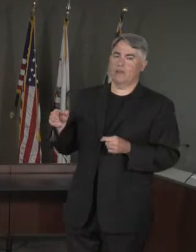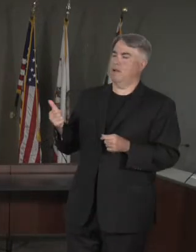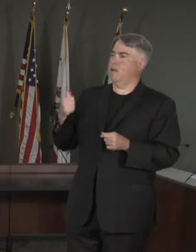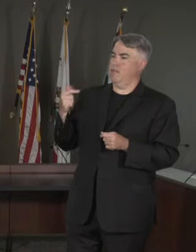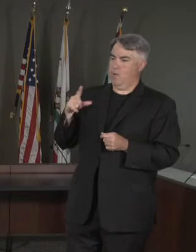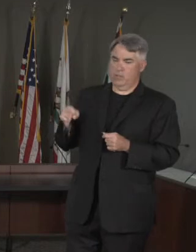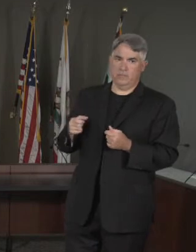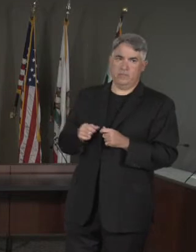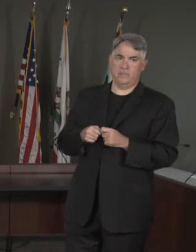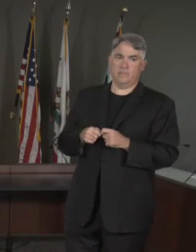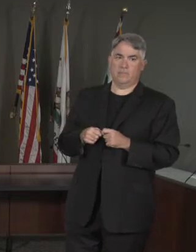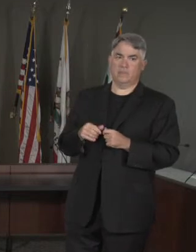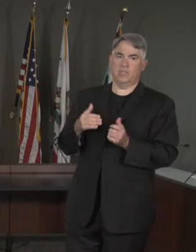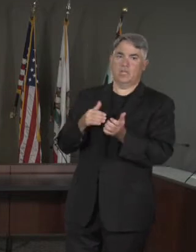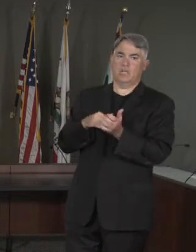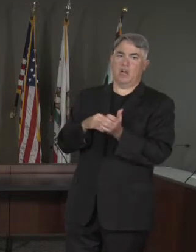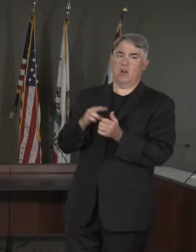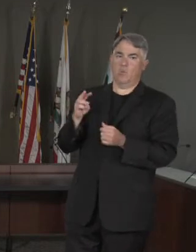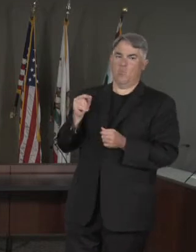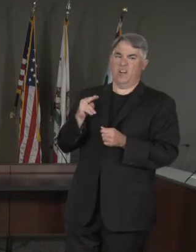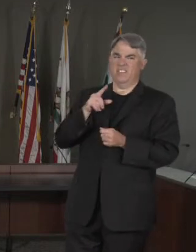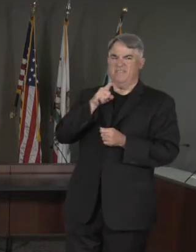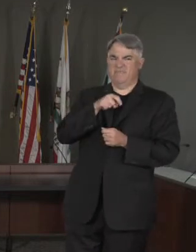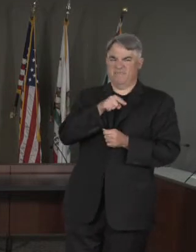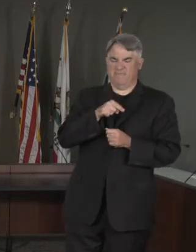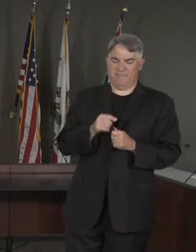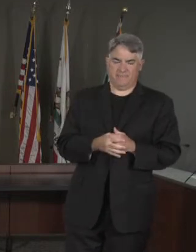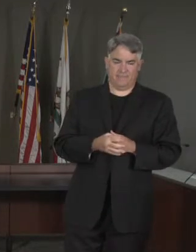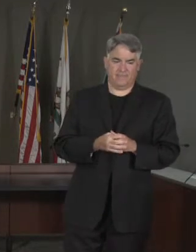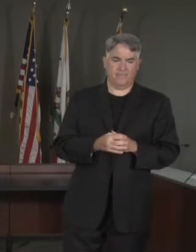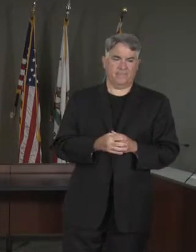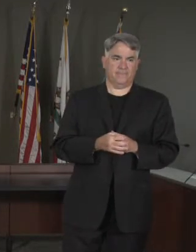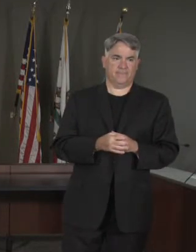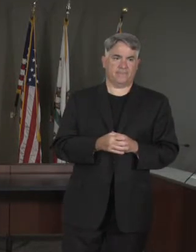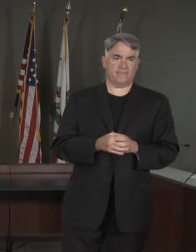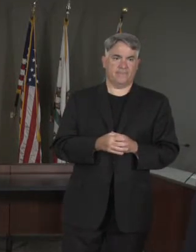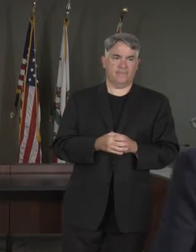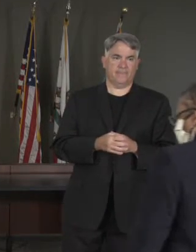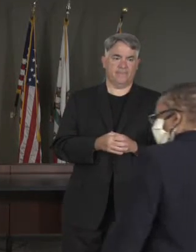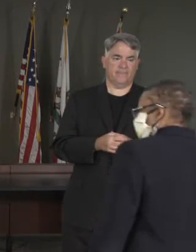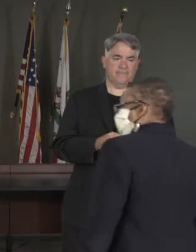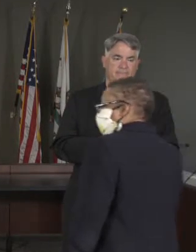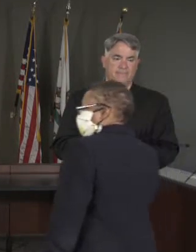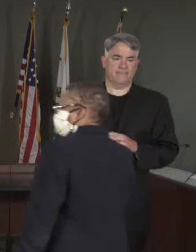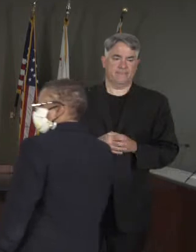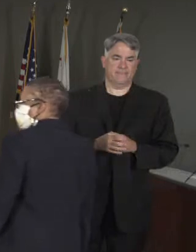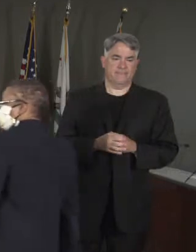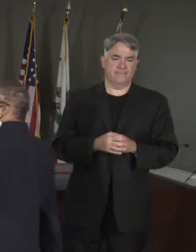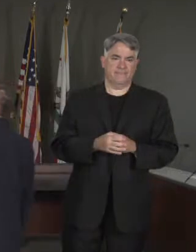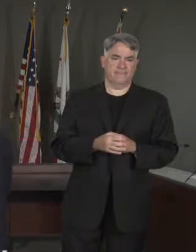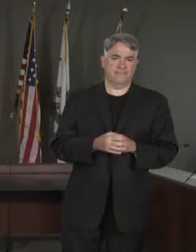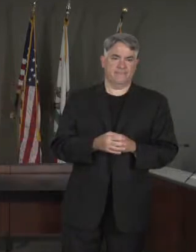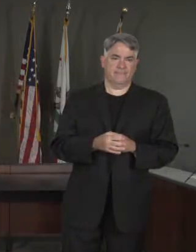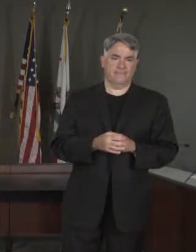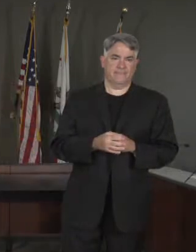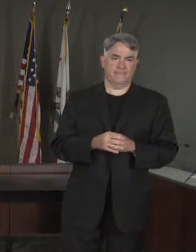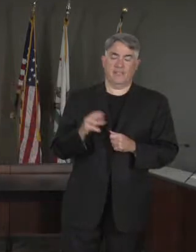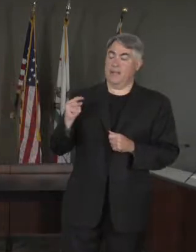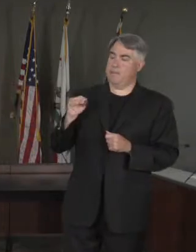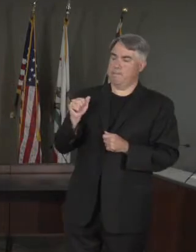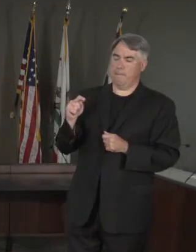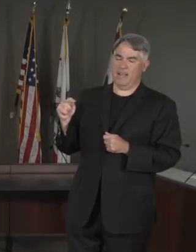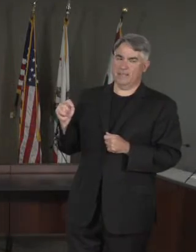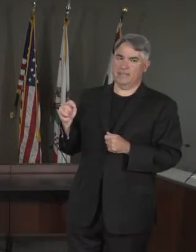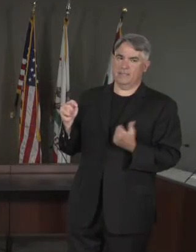Dr. Wooten. Yep. Dr. Wooten, this is from, let me tell you who it's from, Matt Hoffman at KPBS.